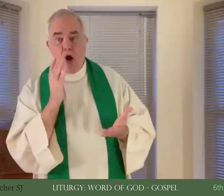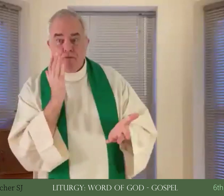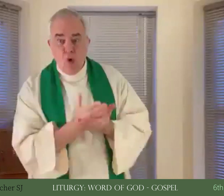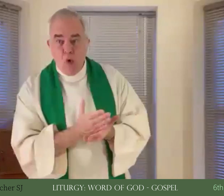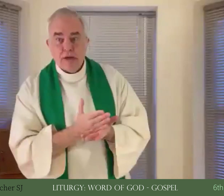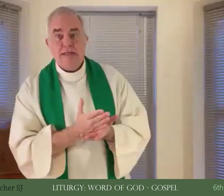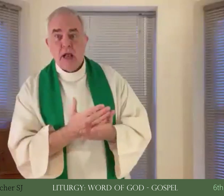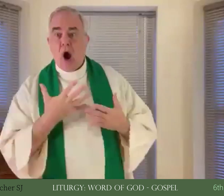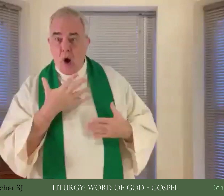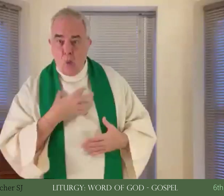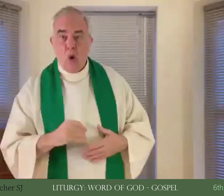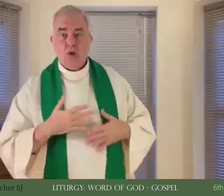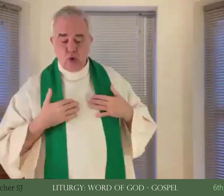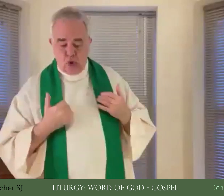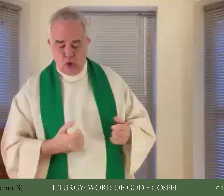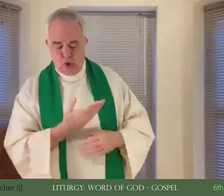"Of course, I want to cure you."